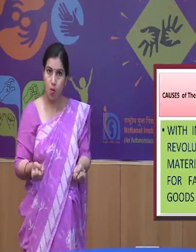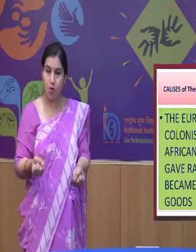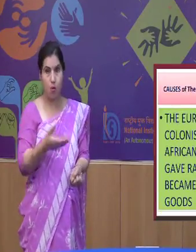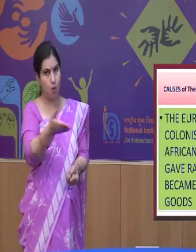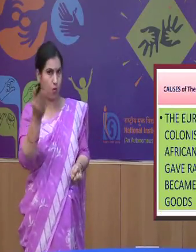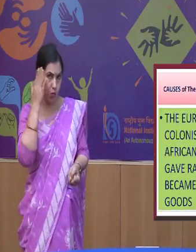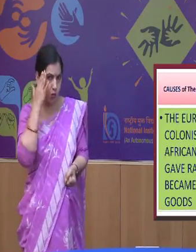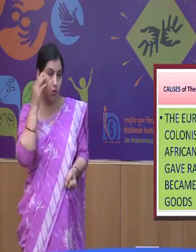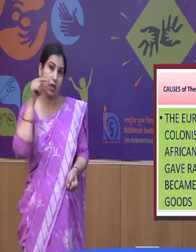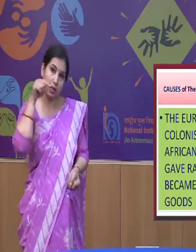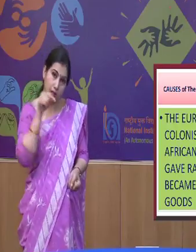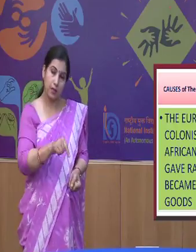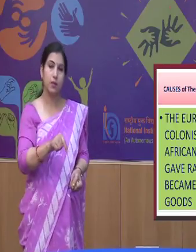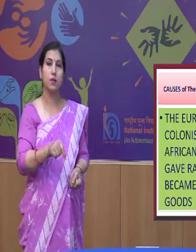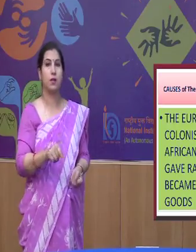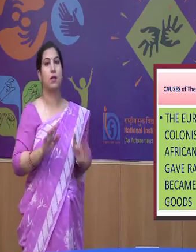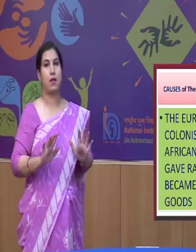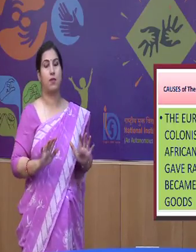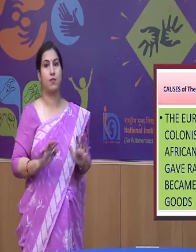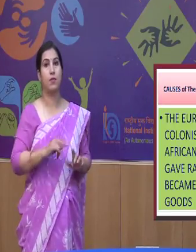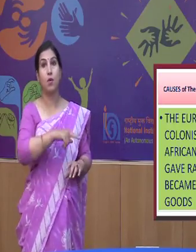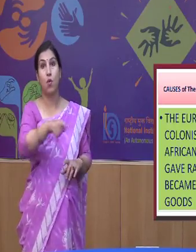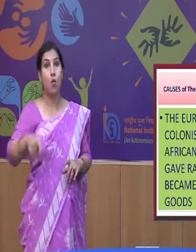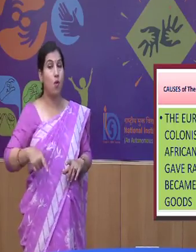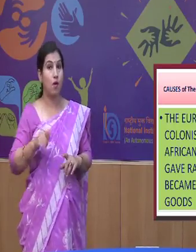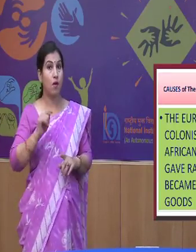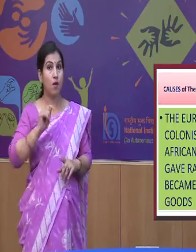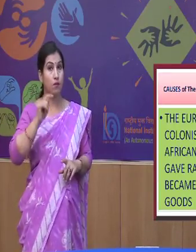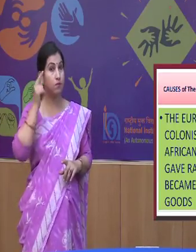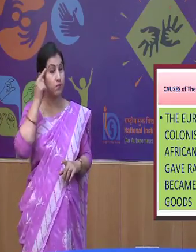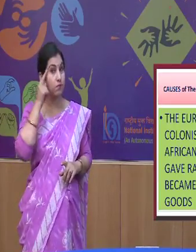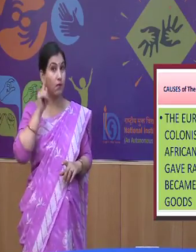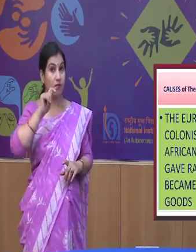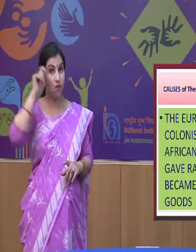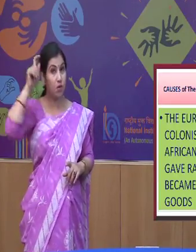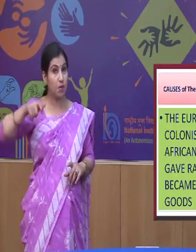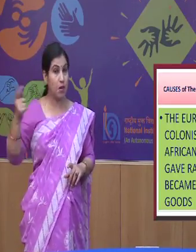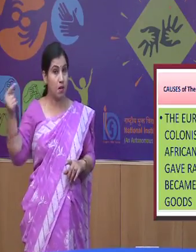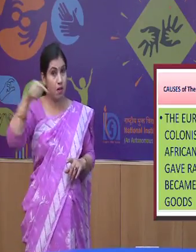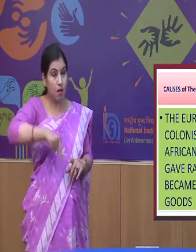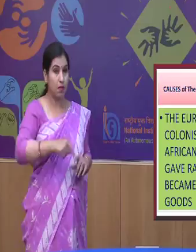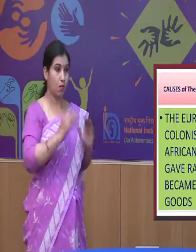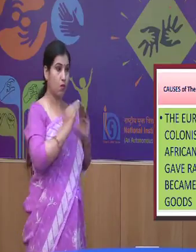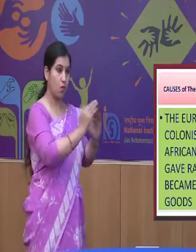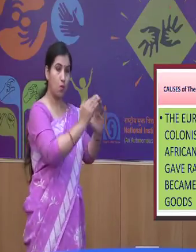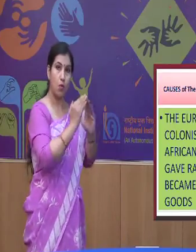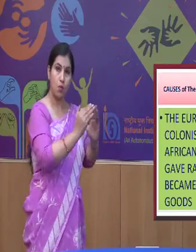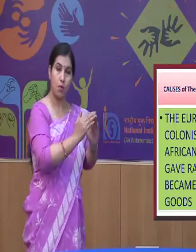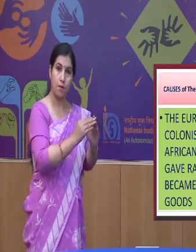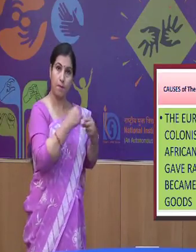For this reason, they established colonies in Asia and